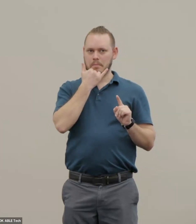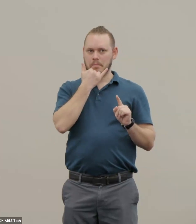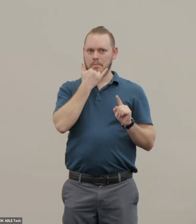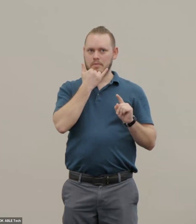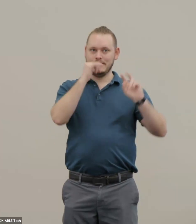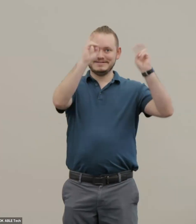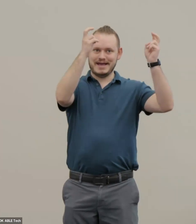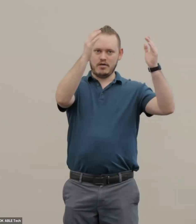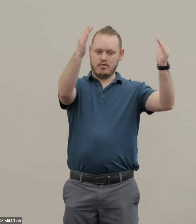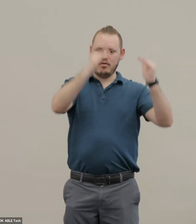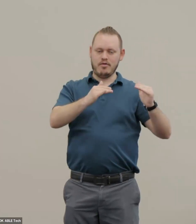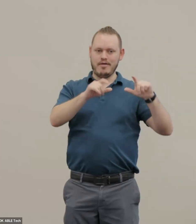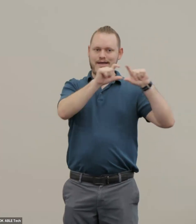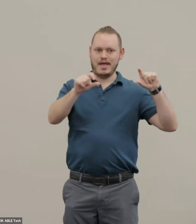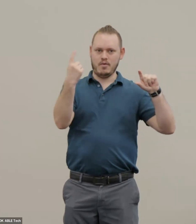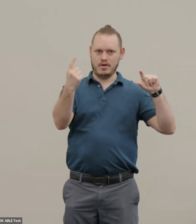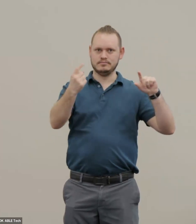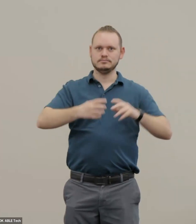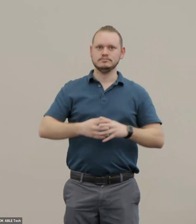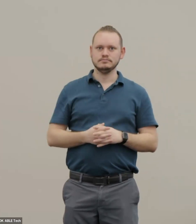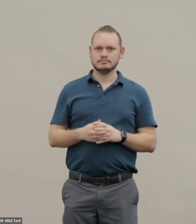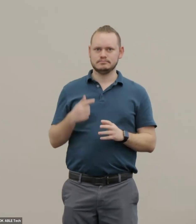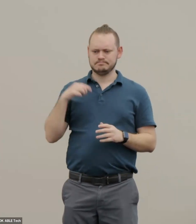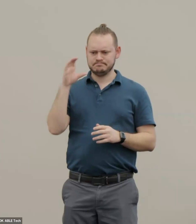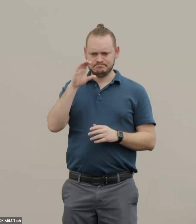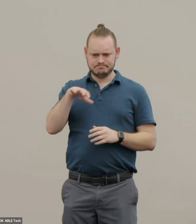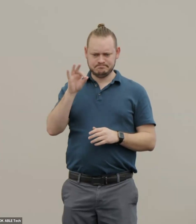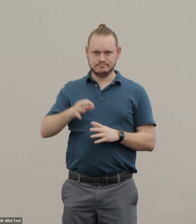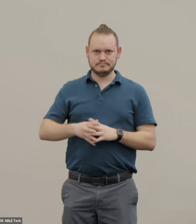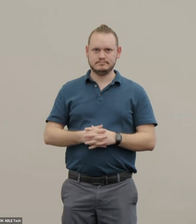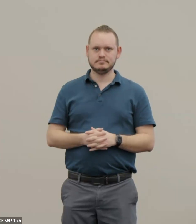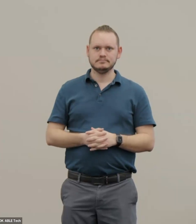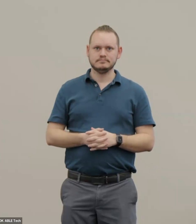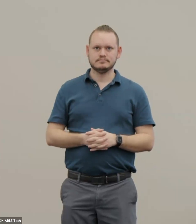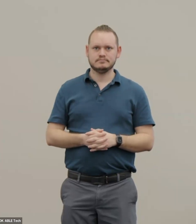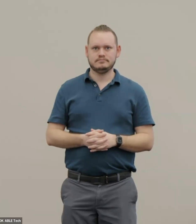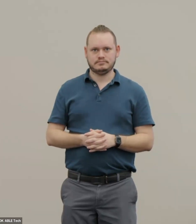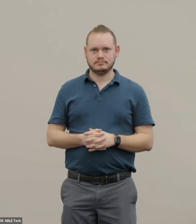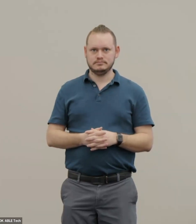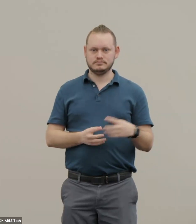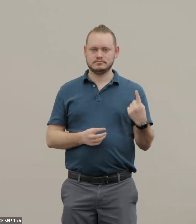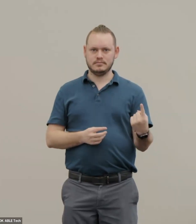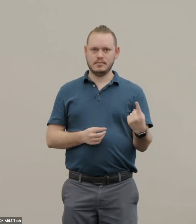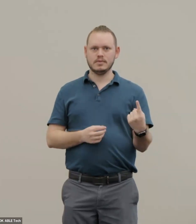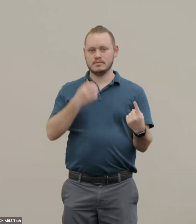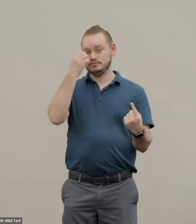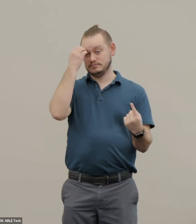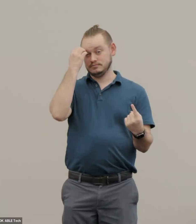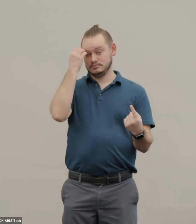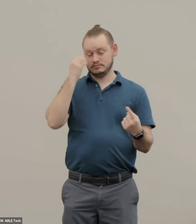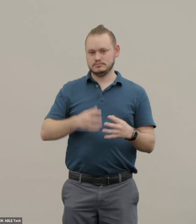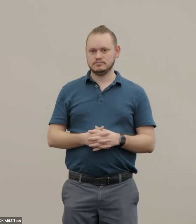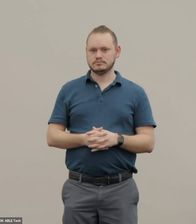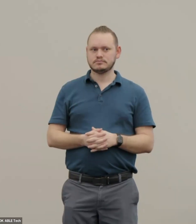heading 1 to that. If I can find it. Here we go, heading 1.